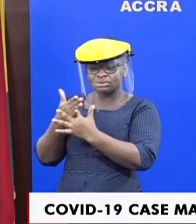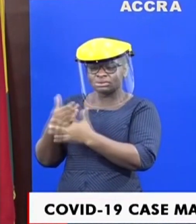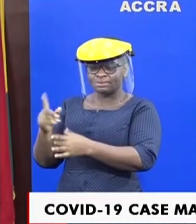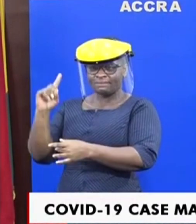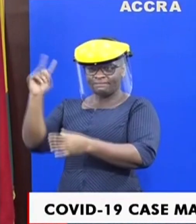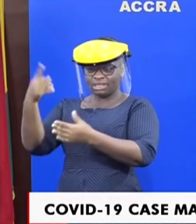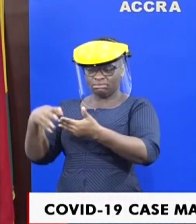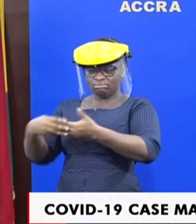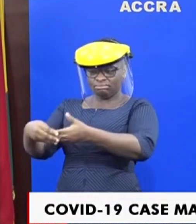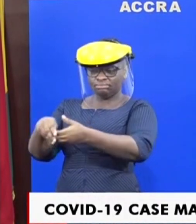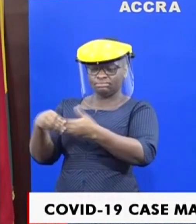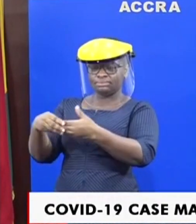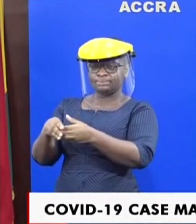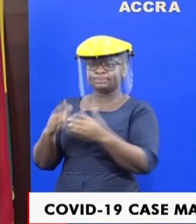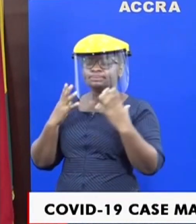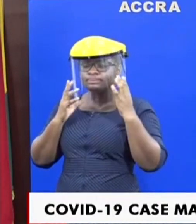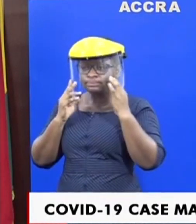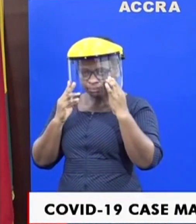of restrictions,